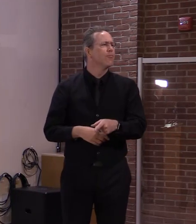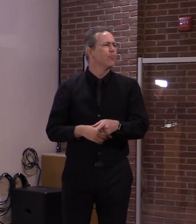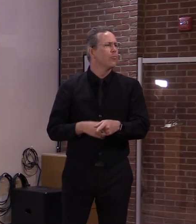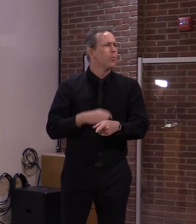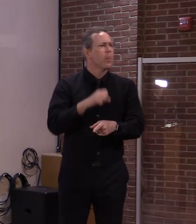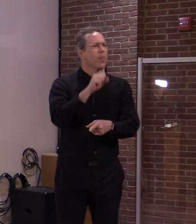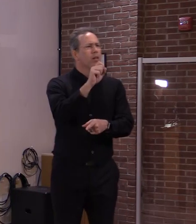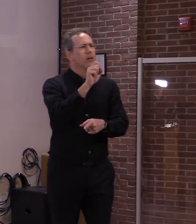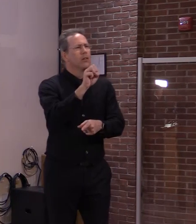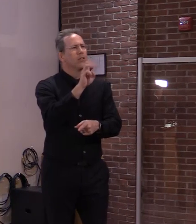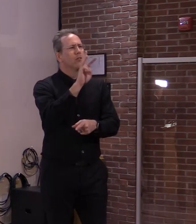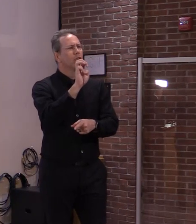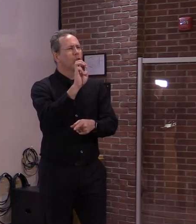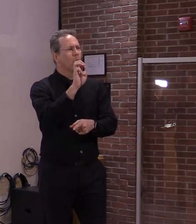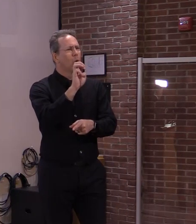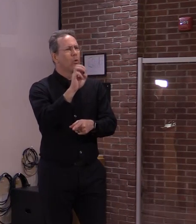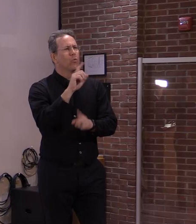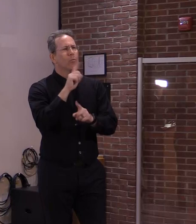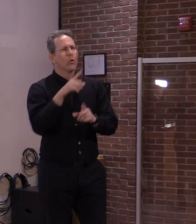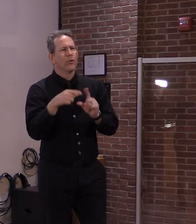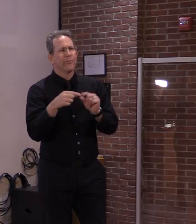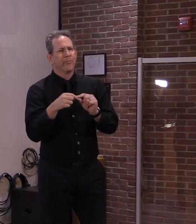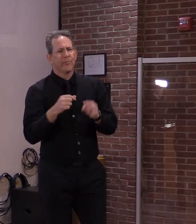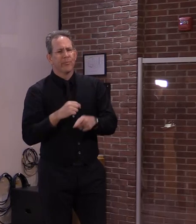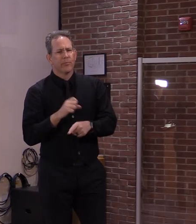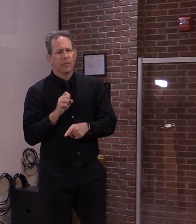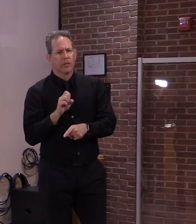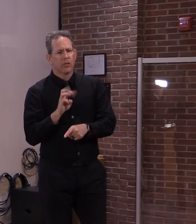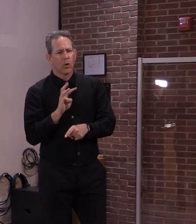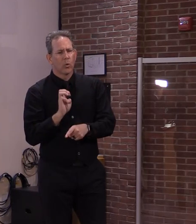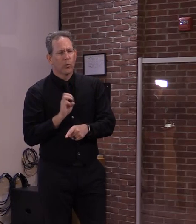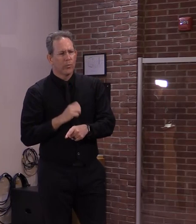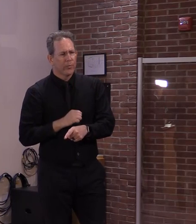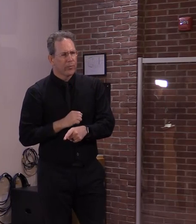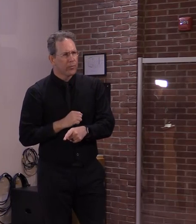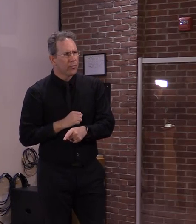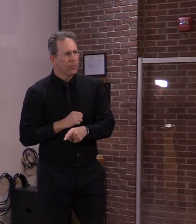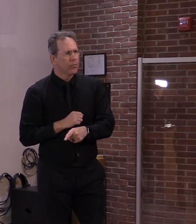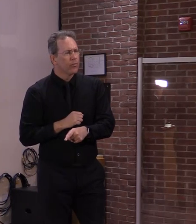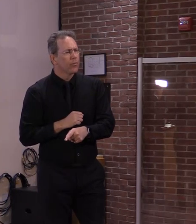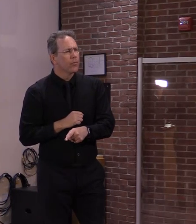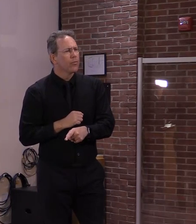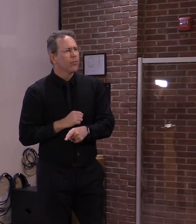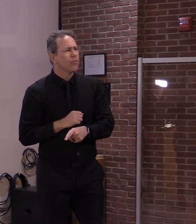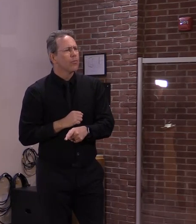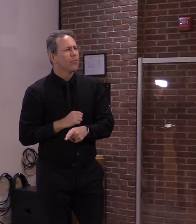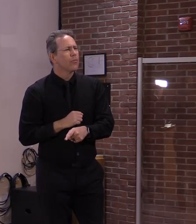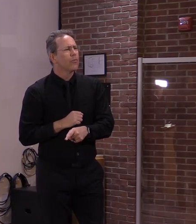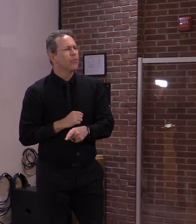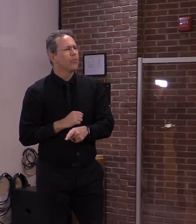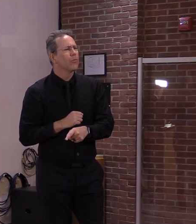Yeah, hi, thank you. My question is for Commissioner Schirling and the governor